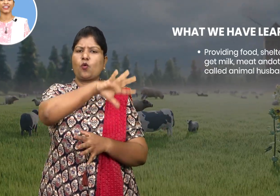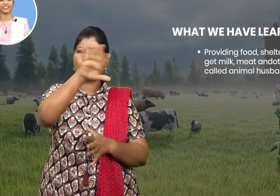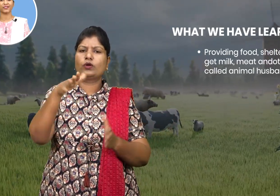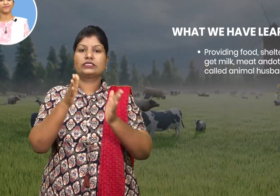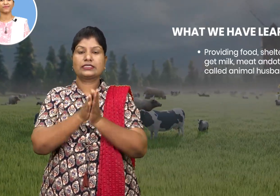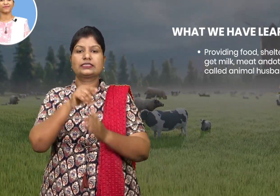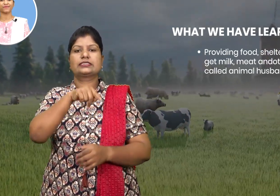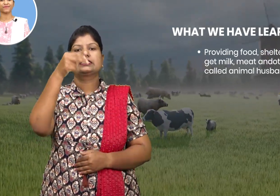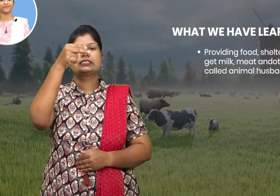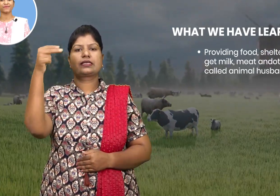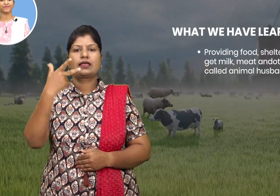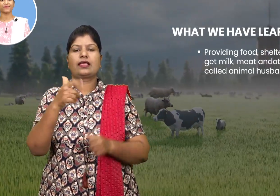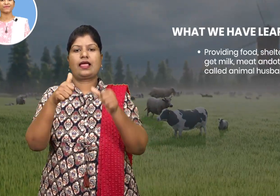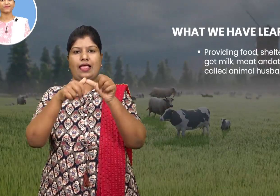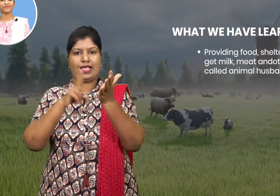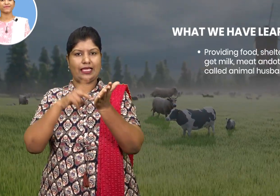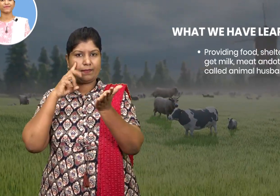husbandry.